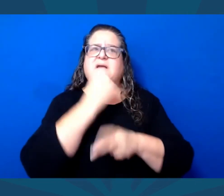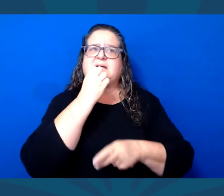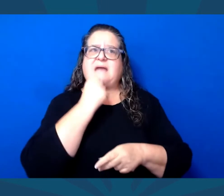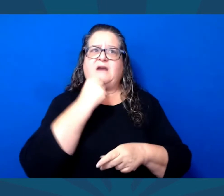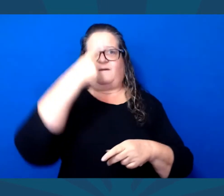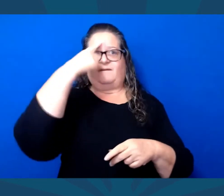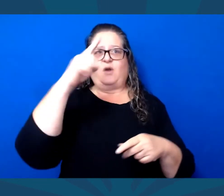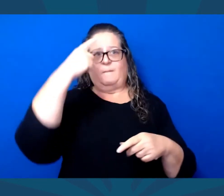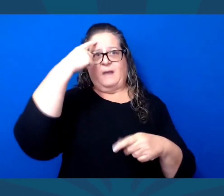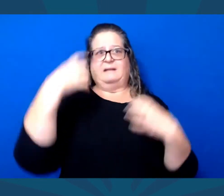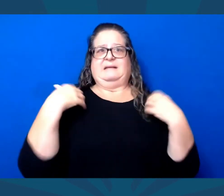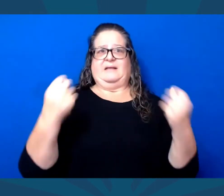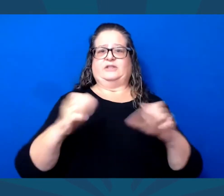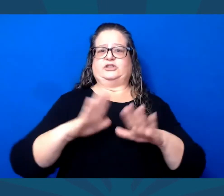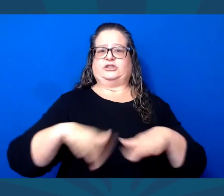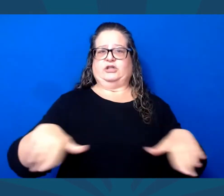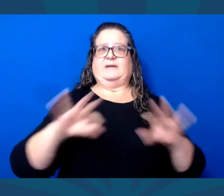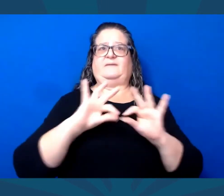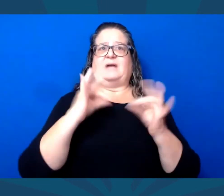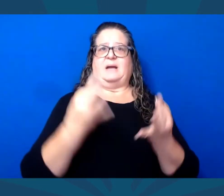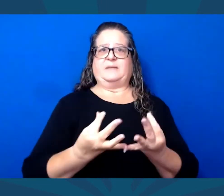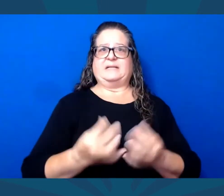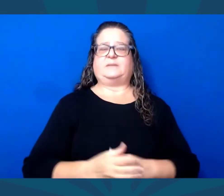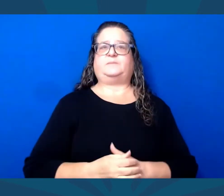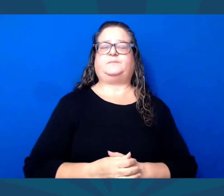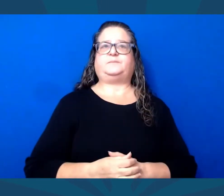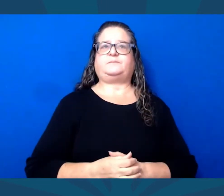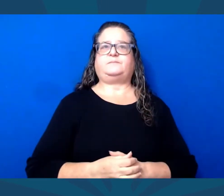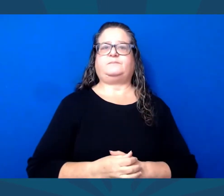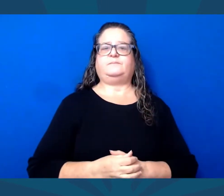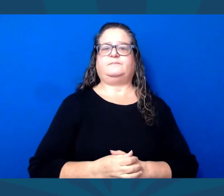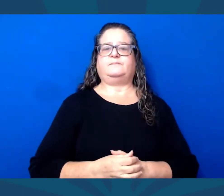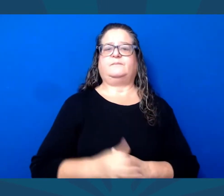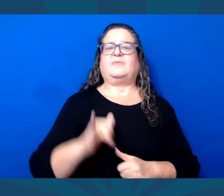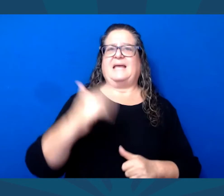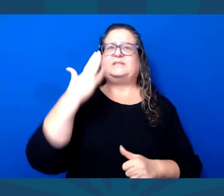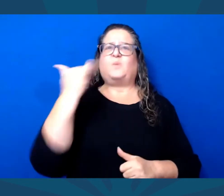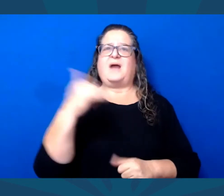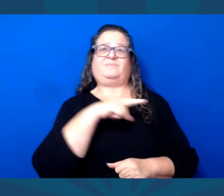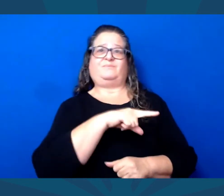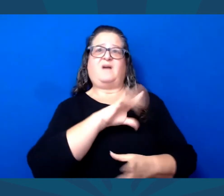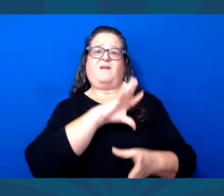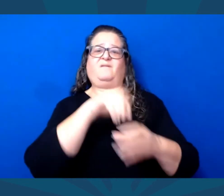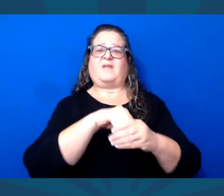and caring for the mental health of our children and families.